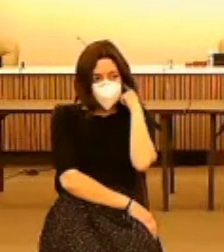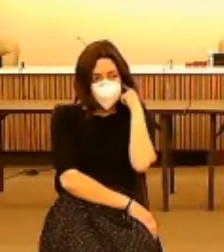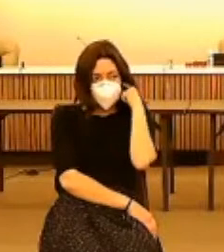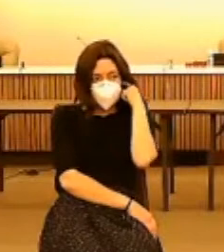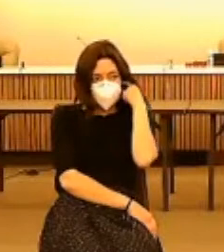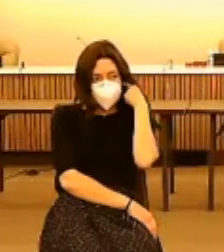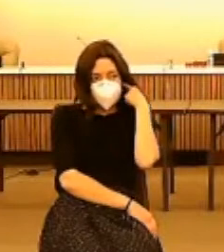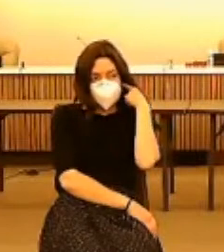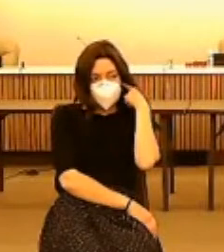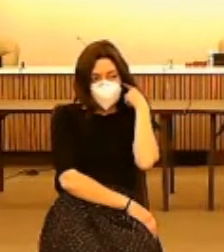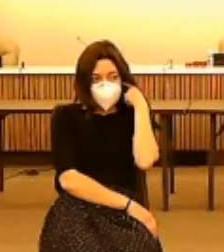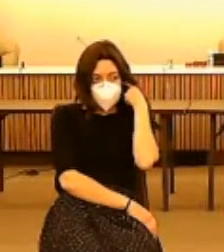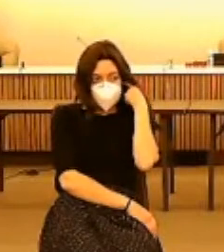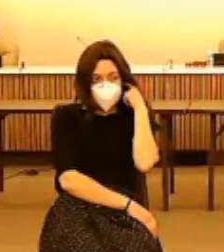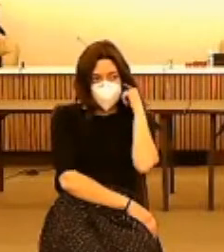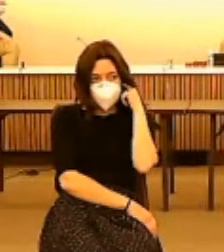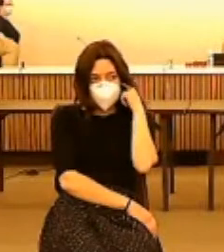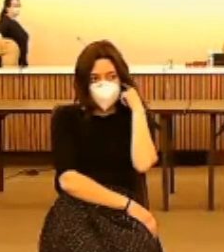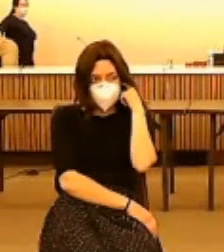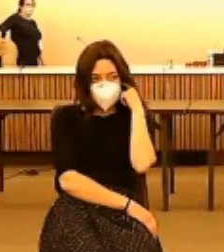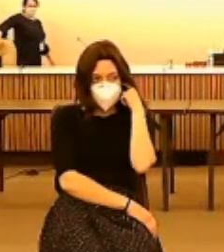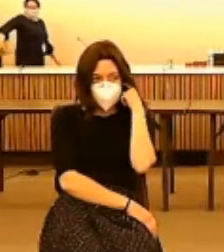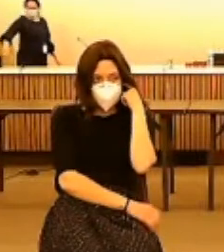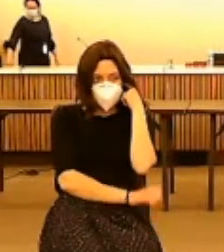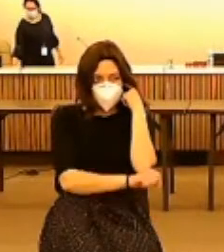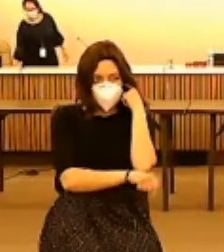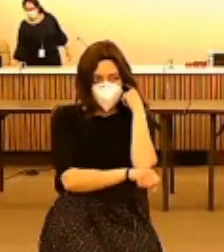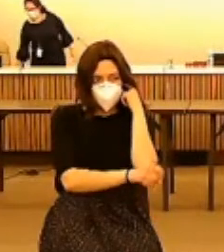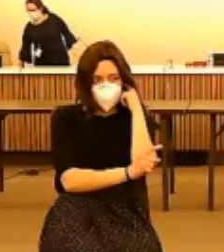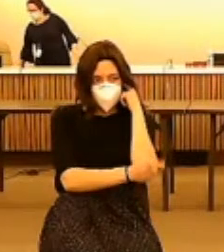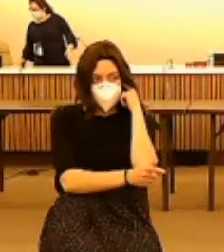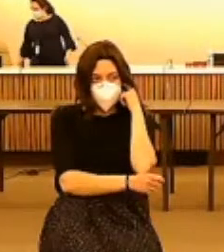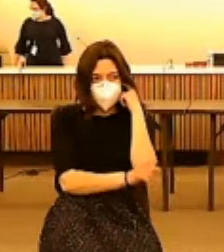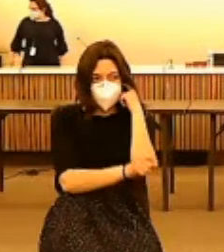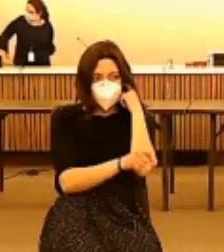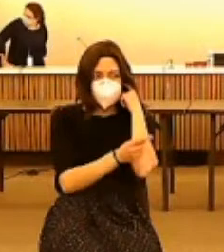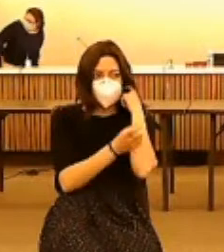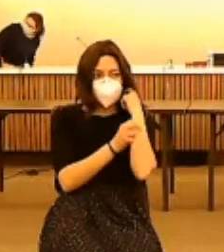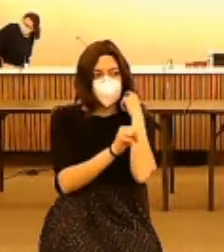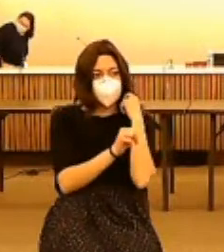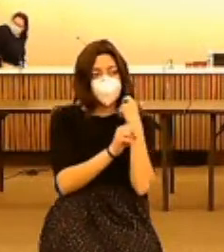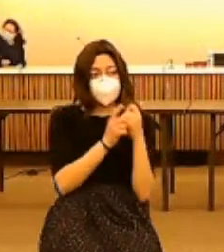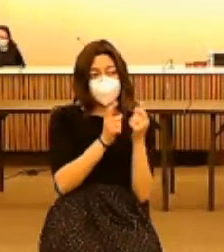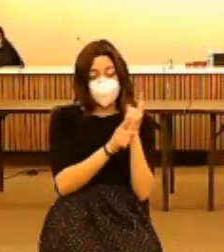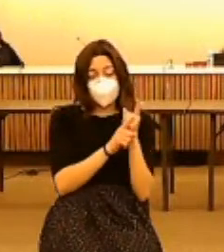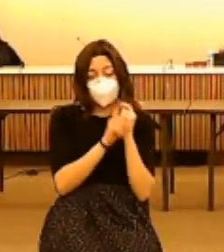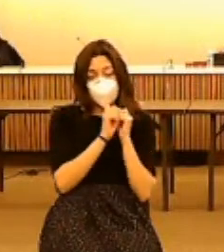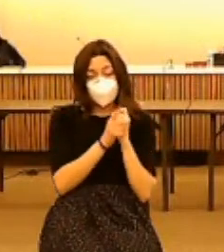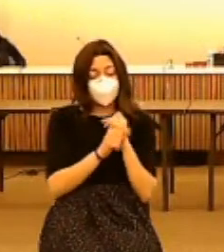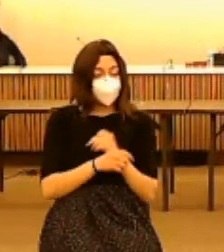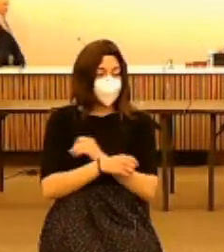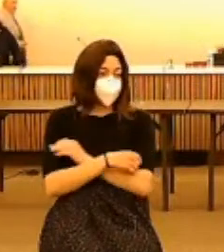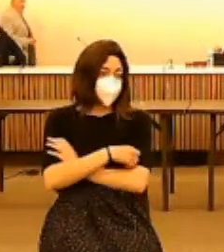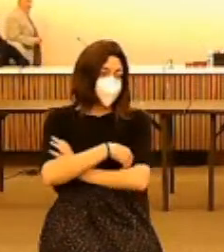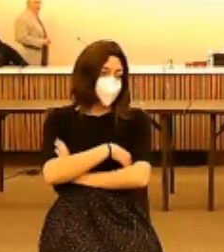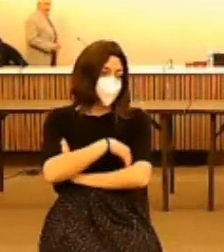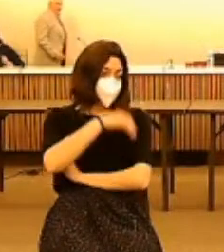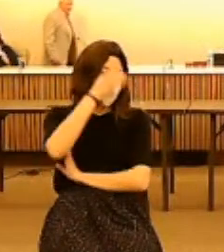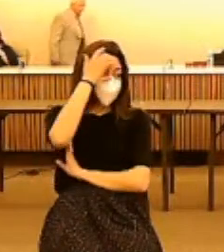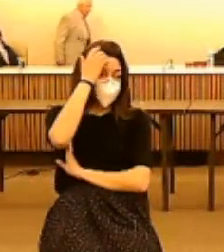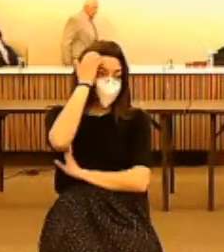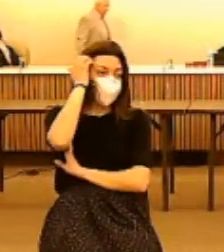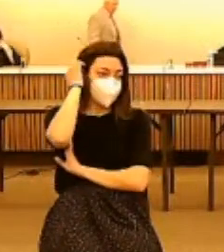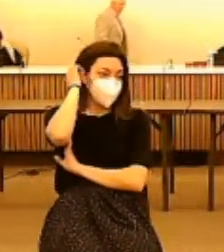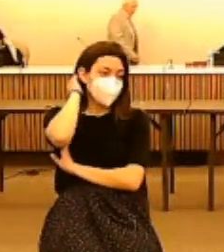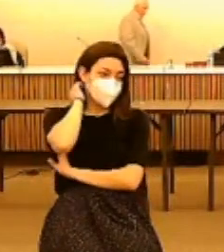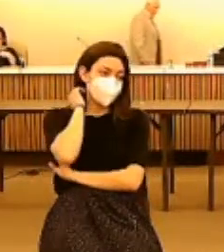if the vacuums are good, because, yeah, it's just nice to be able to do that. I just, I go through there like 3